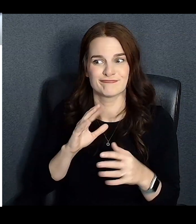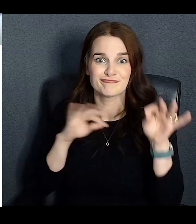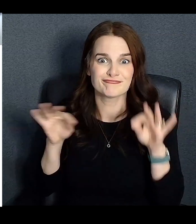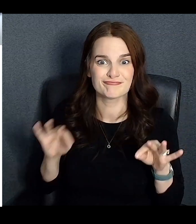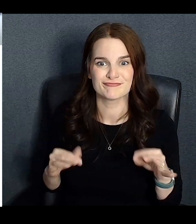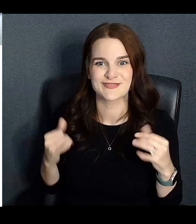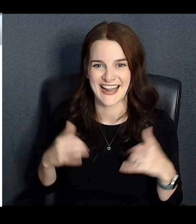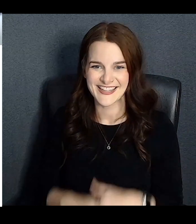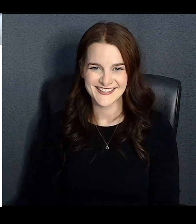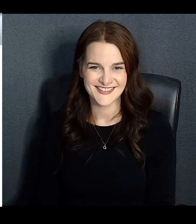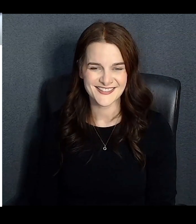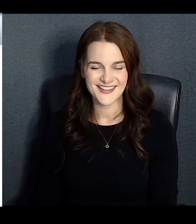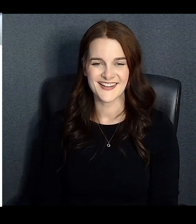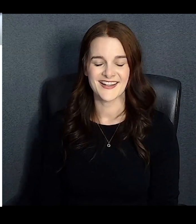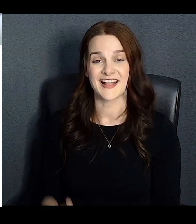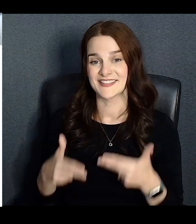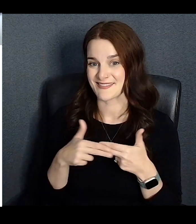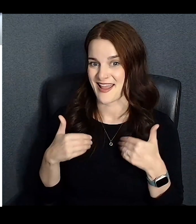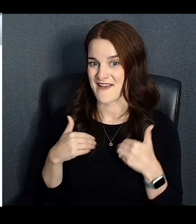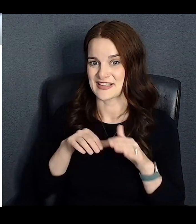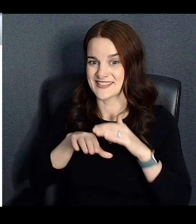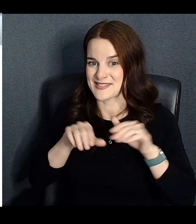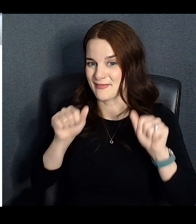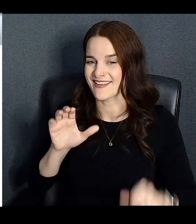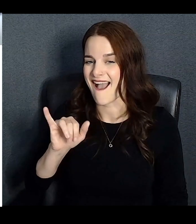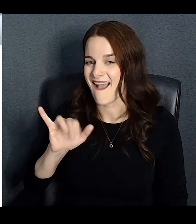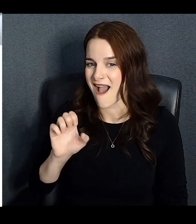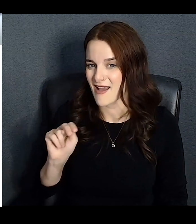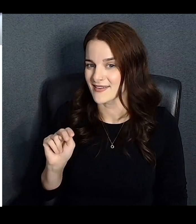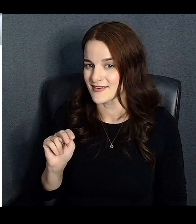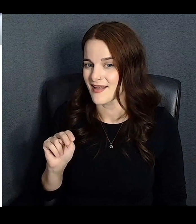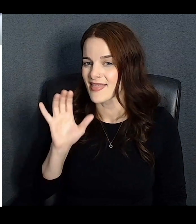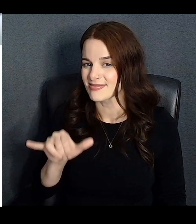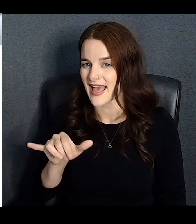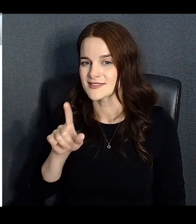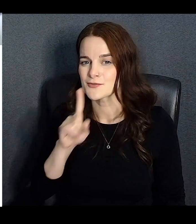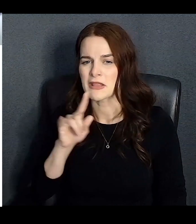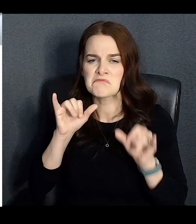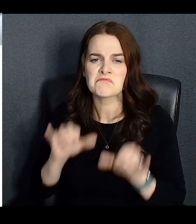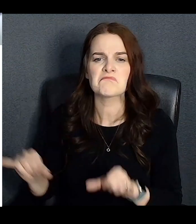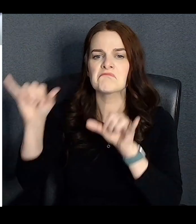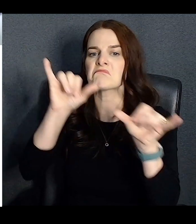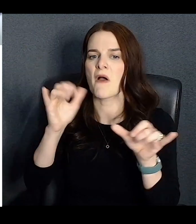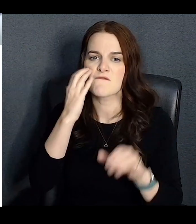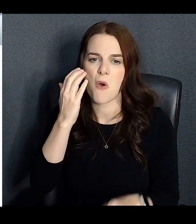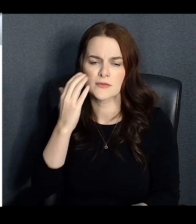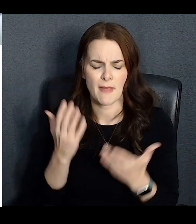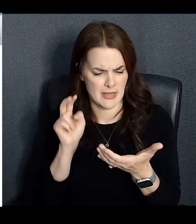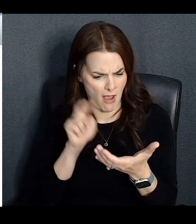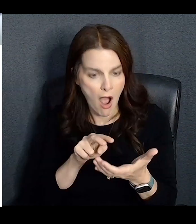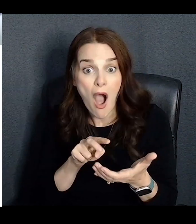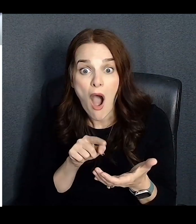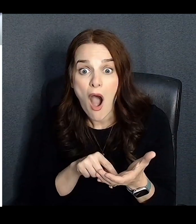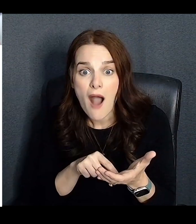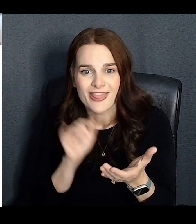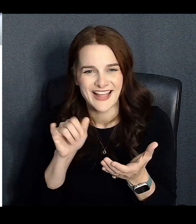what we're going to be exploring today. On the slide, there's a little accessibility icon. That accessibility icon is very universal on phones. And so you might see